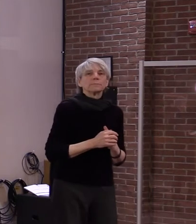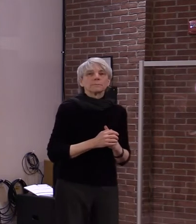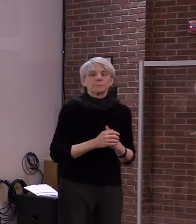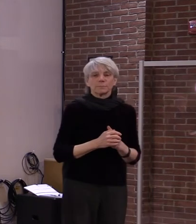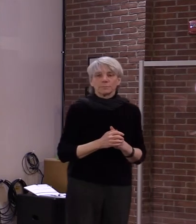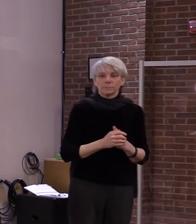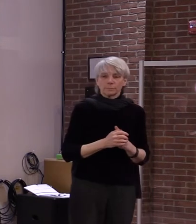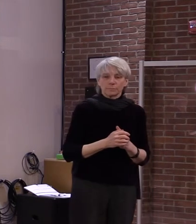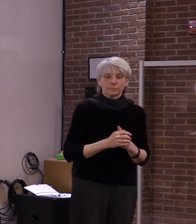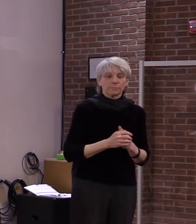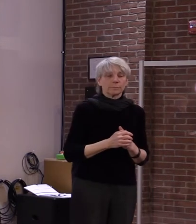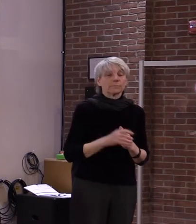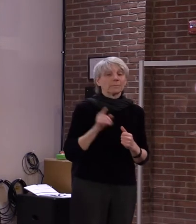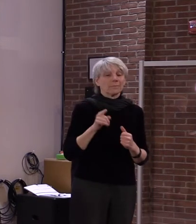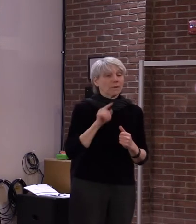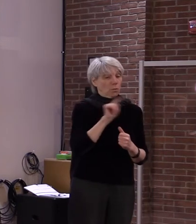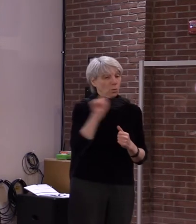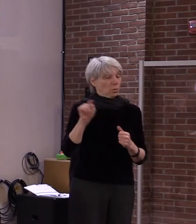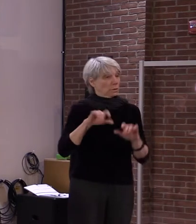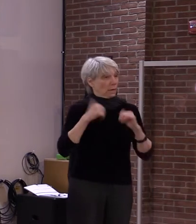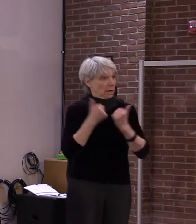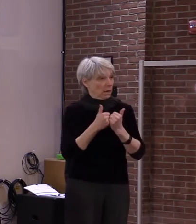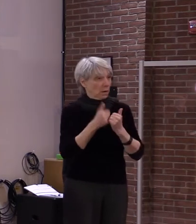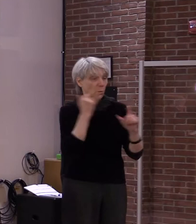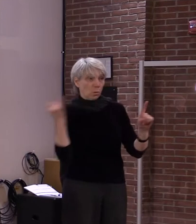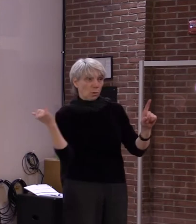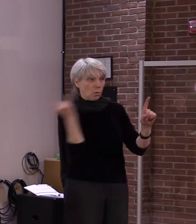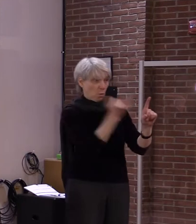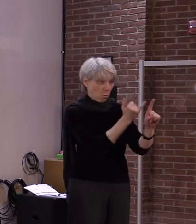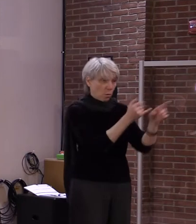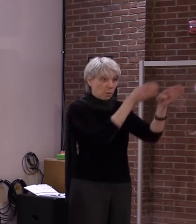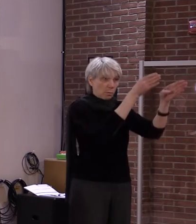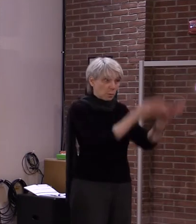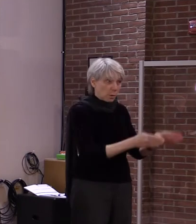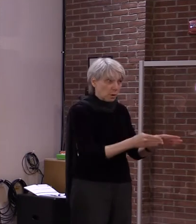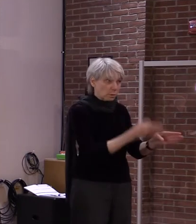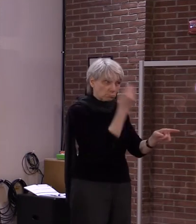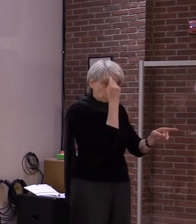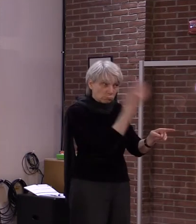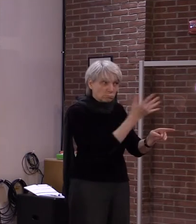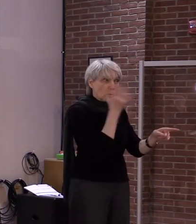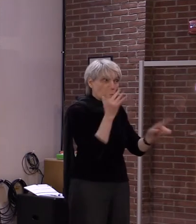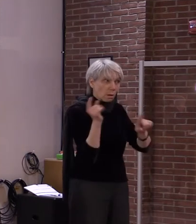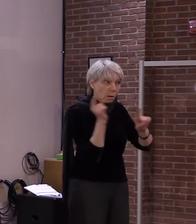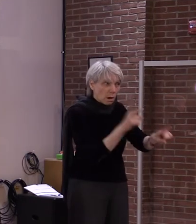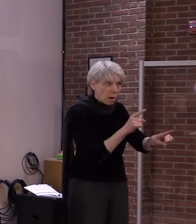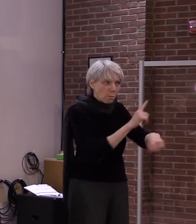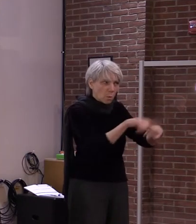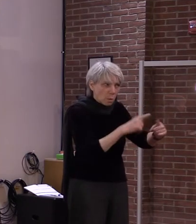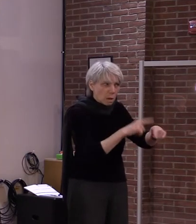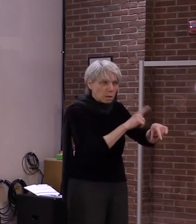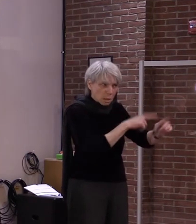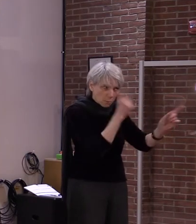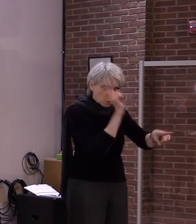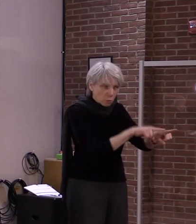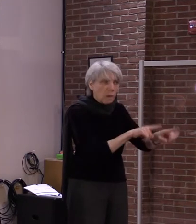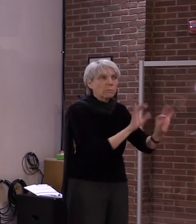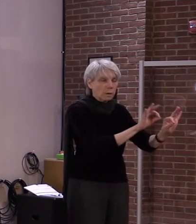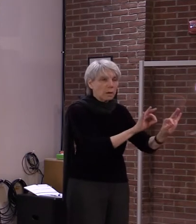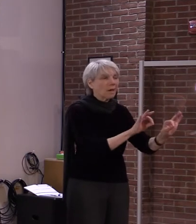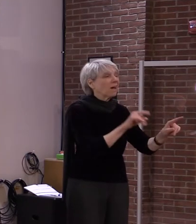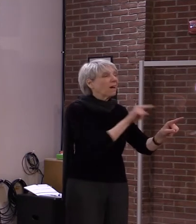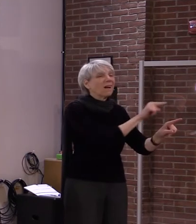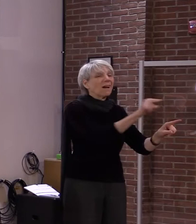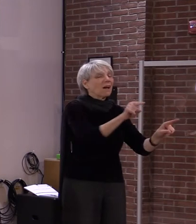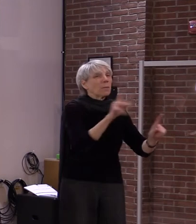vaccinating agencies will contact them to arrange the vaccination visit please do not contact the